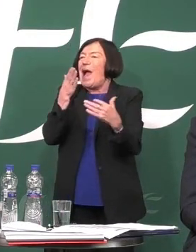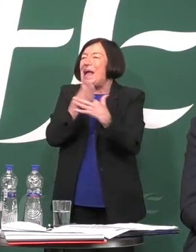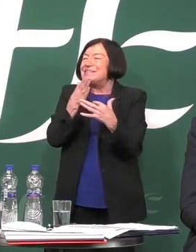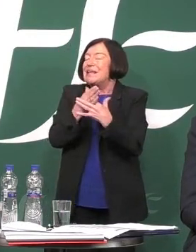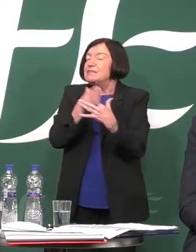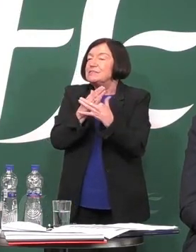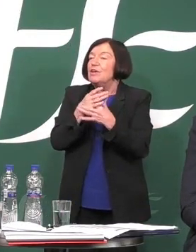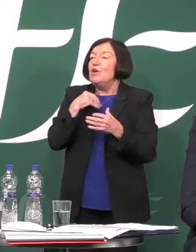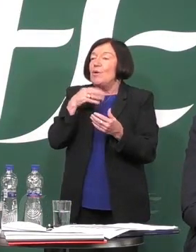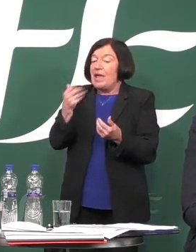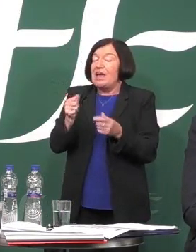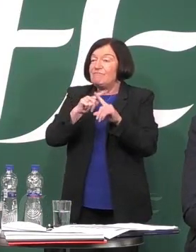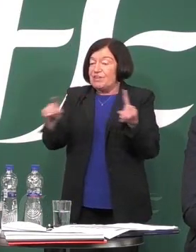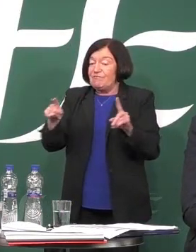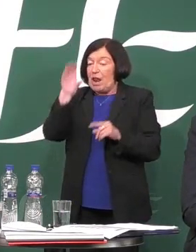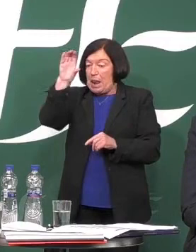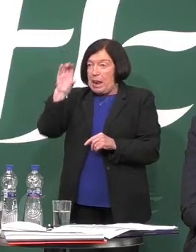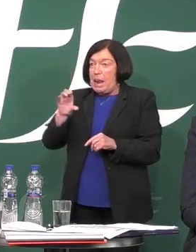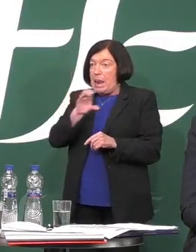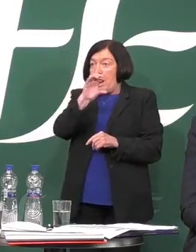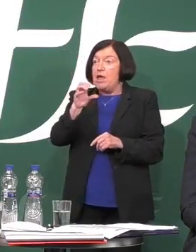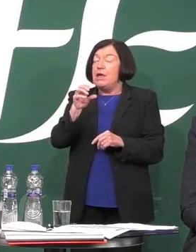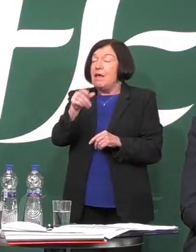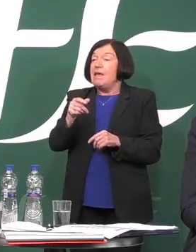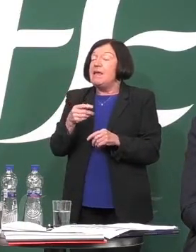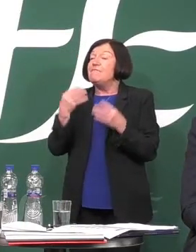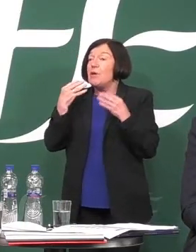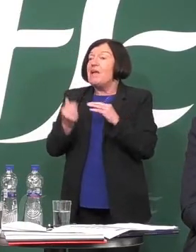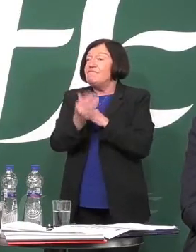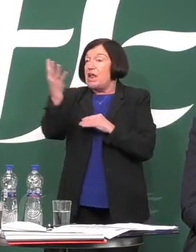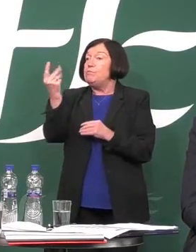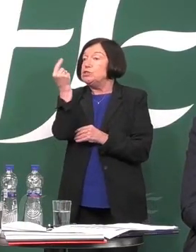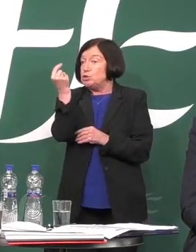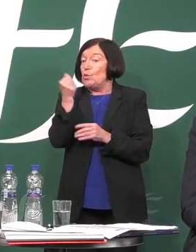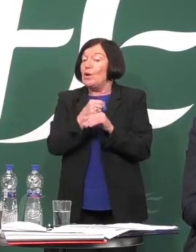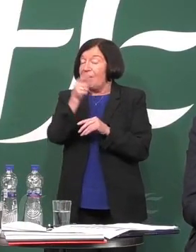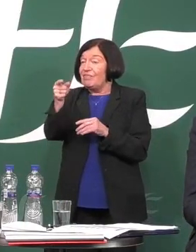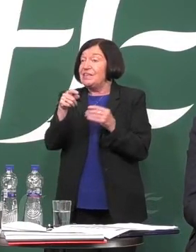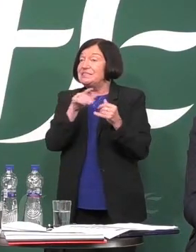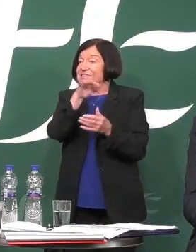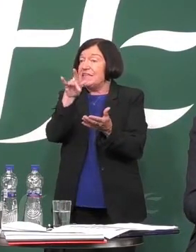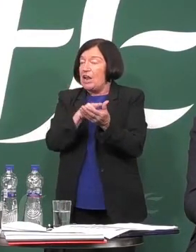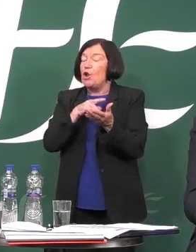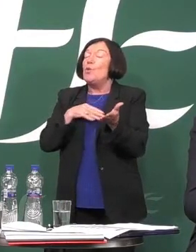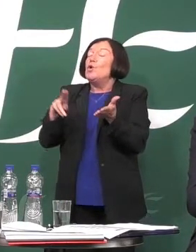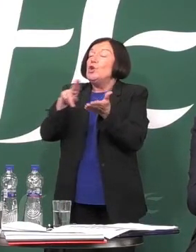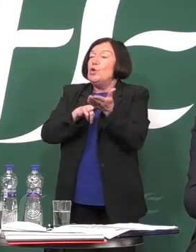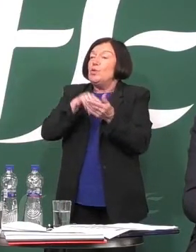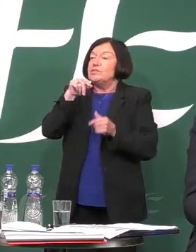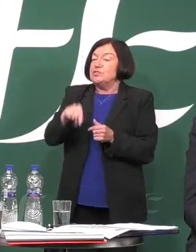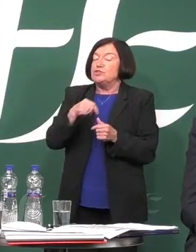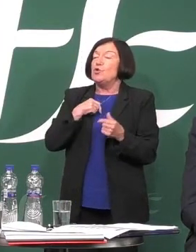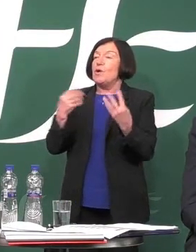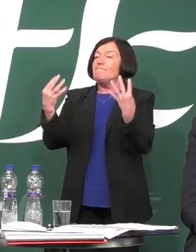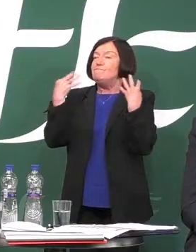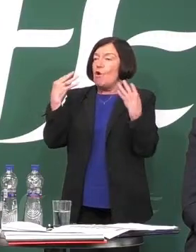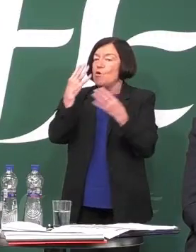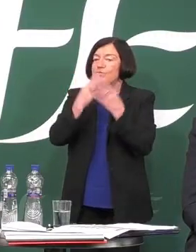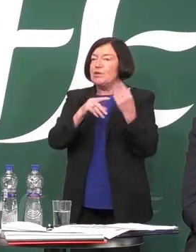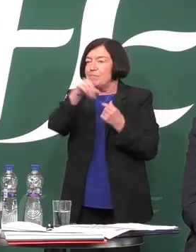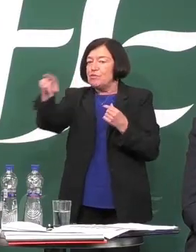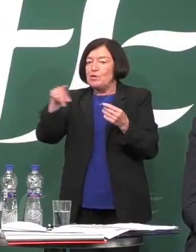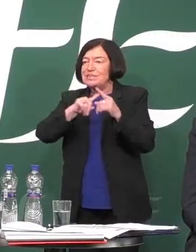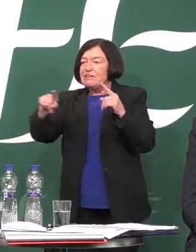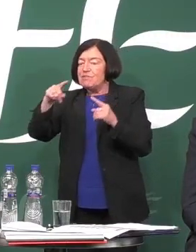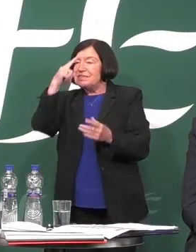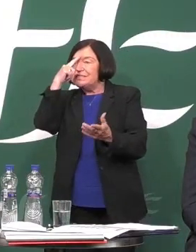well. So we'll have the county level information available very soon through Health Protection Surveillance Centre. And as I say, they're using that, and we're using it to inform some of the operational decisions